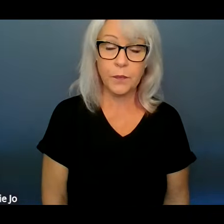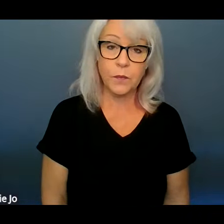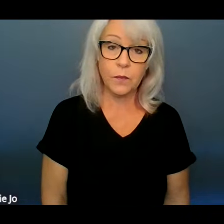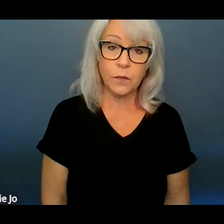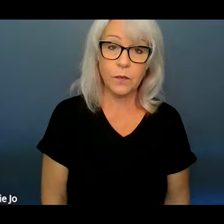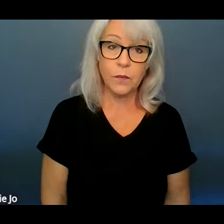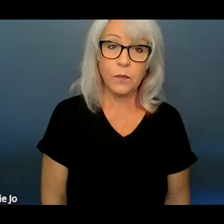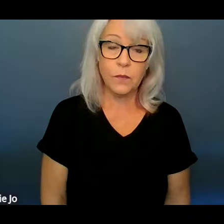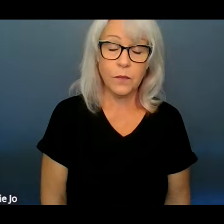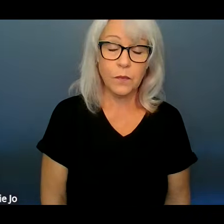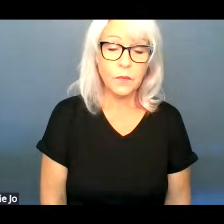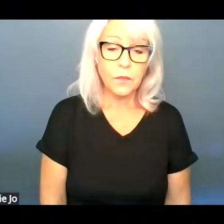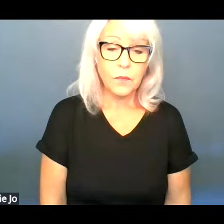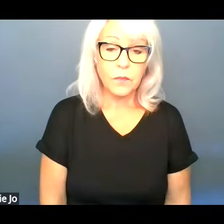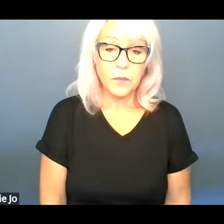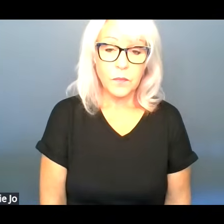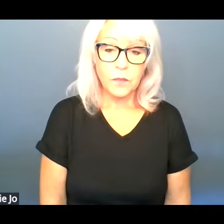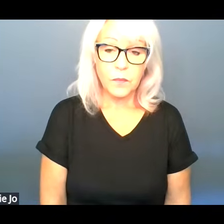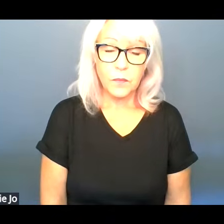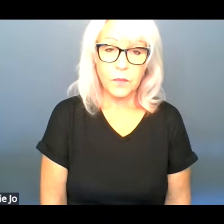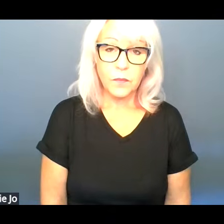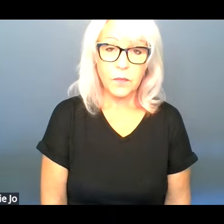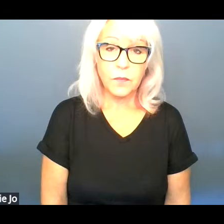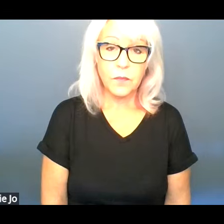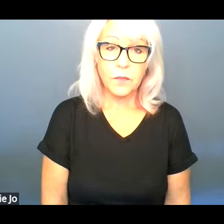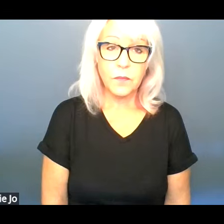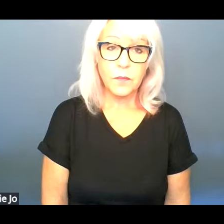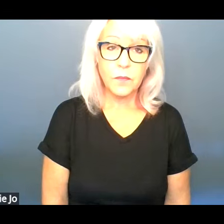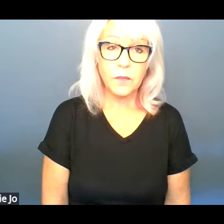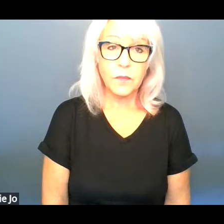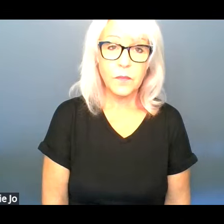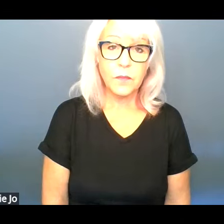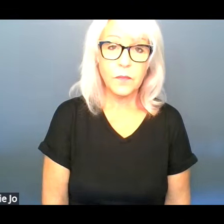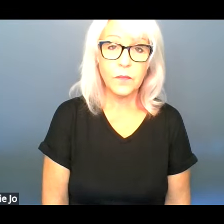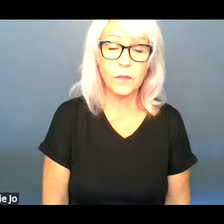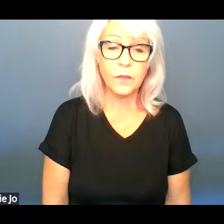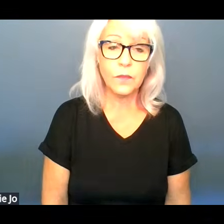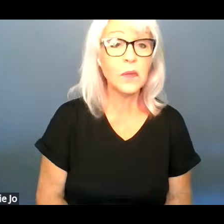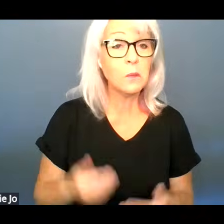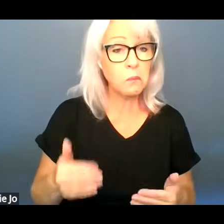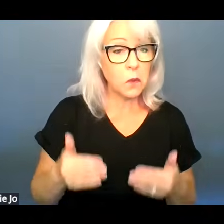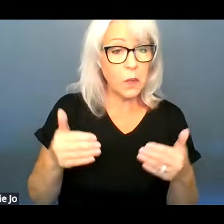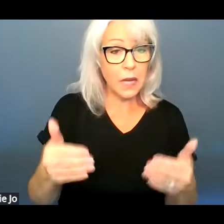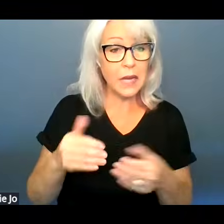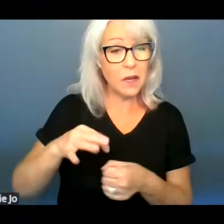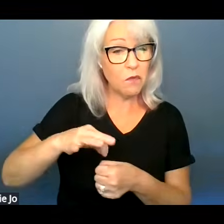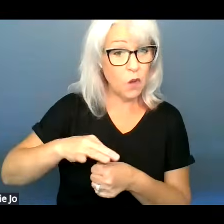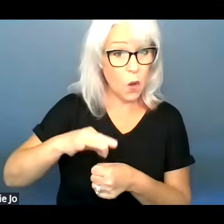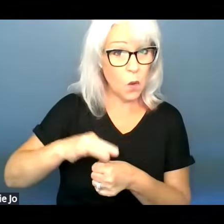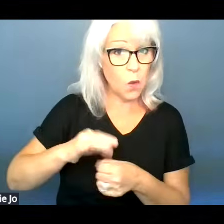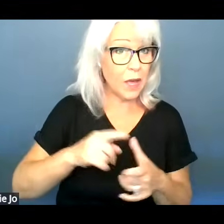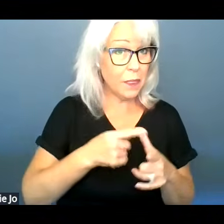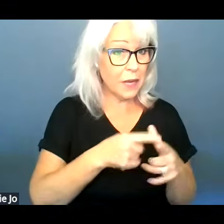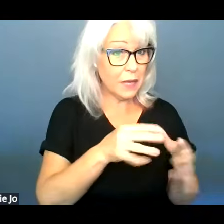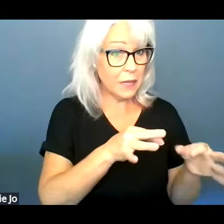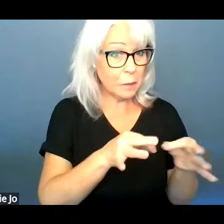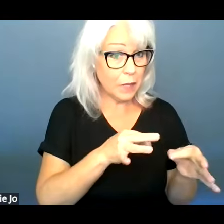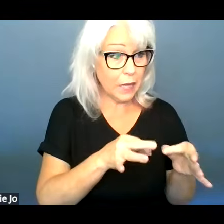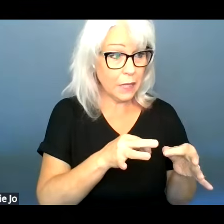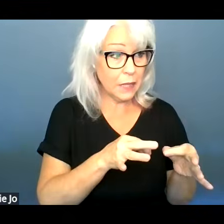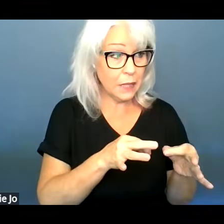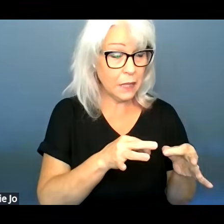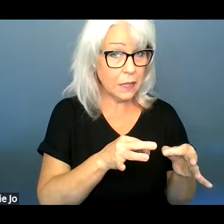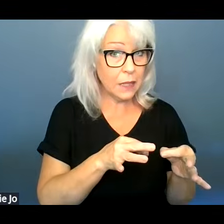Okay. How about if we do the vote and then we can explain it? Does that work? I'm sorry, wait. If we